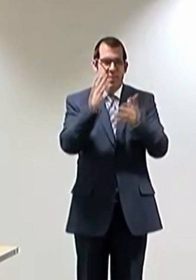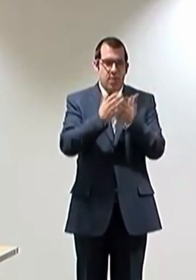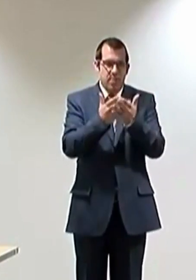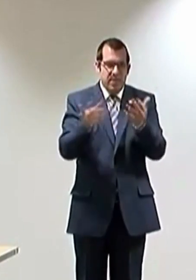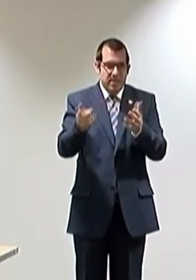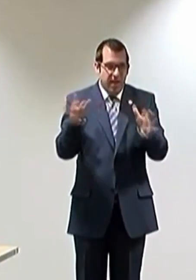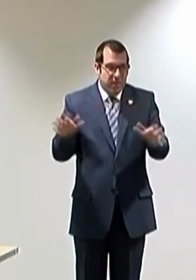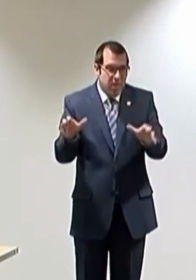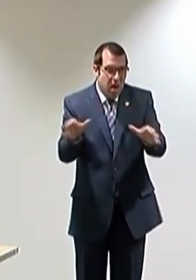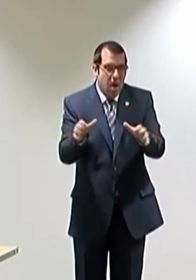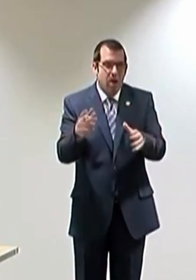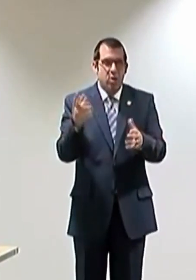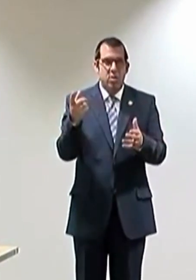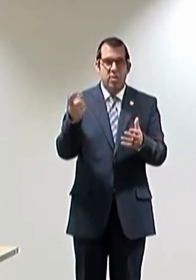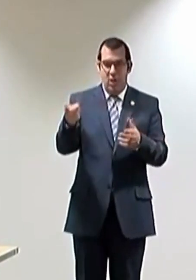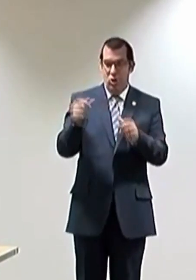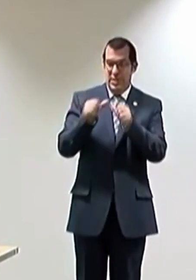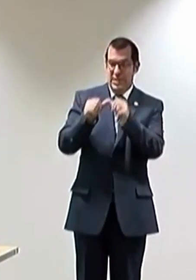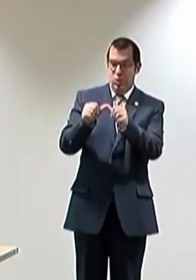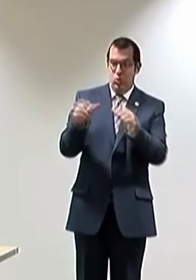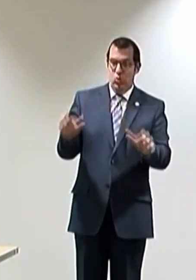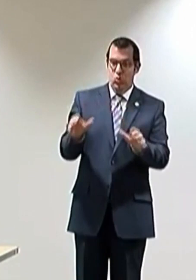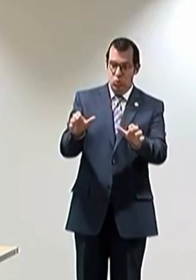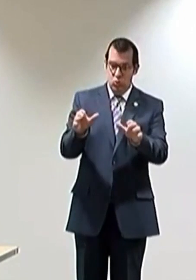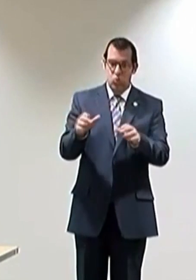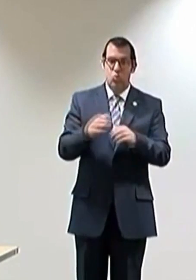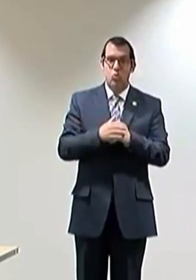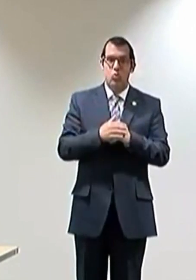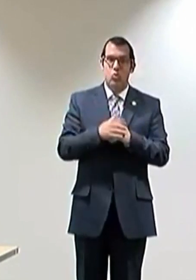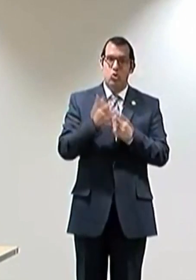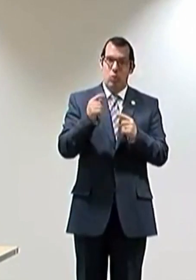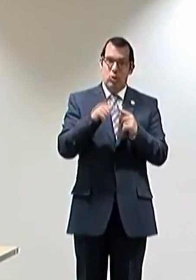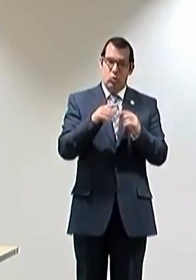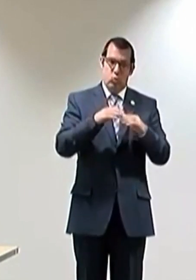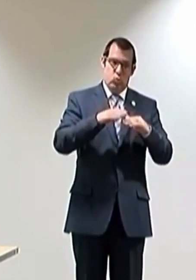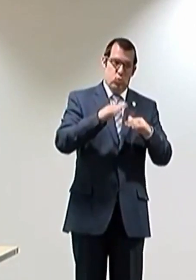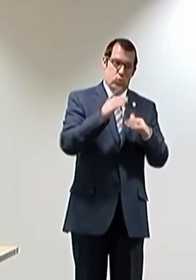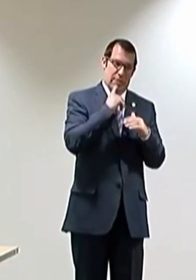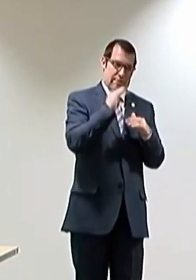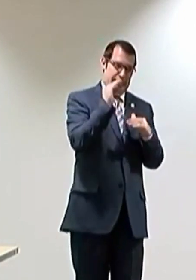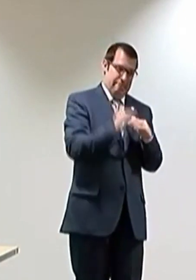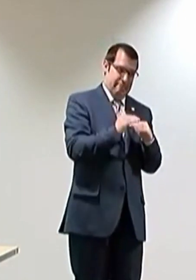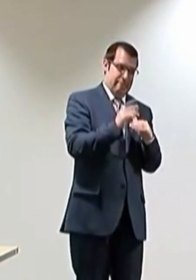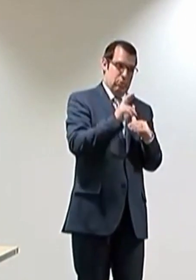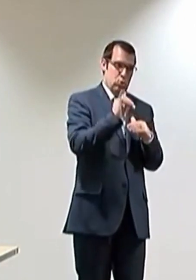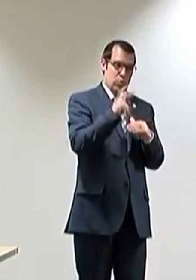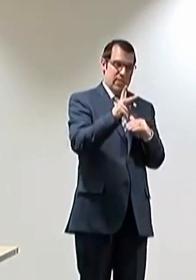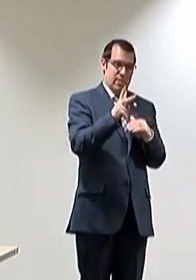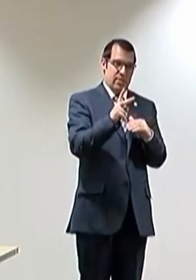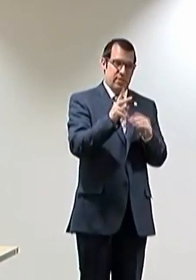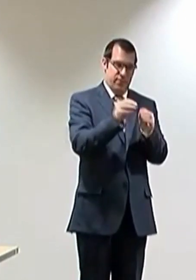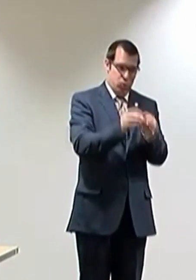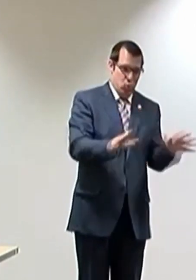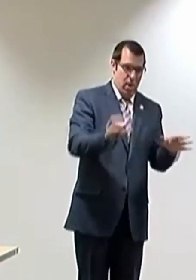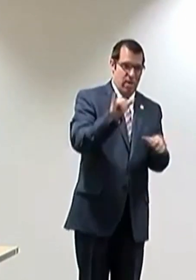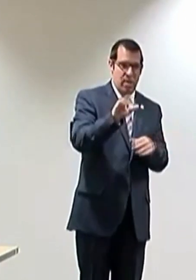and are continuing to do to try and minimize the risk of COVID-19 spreading